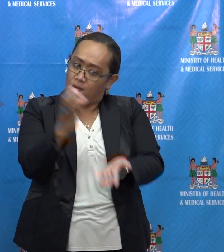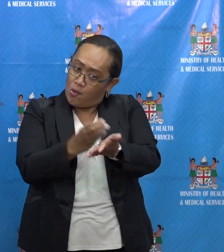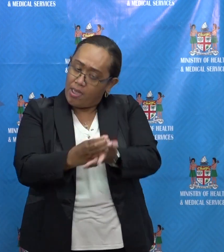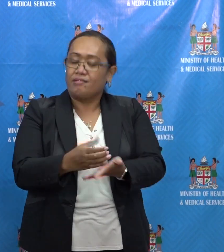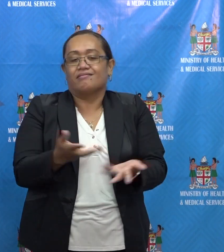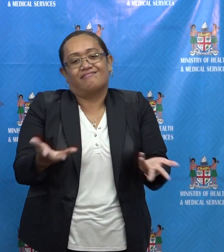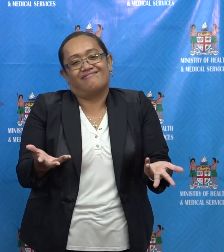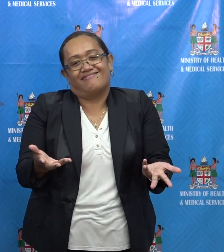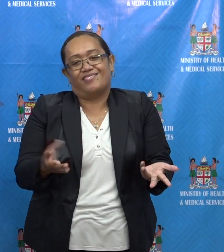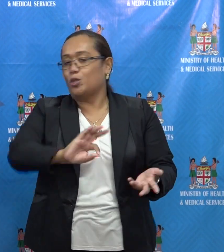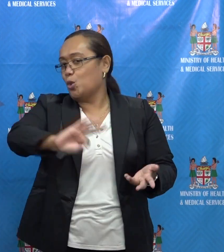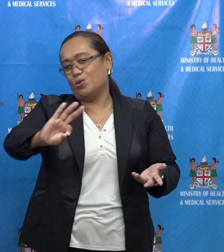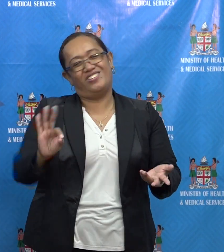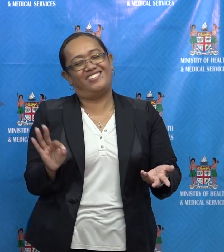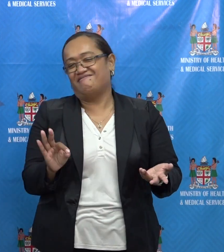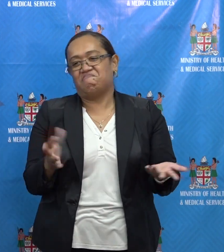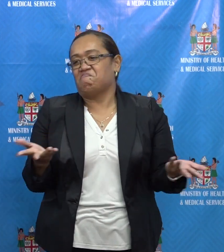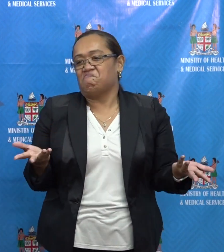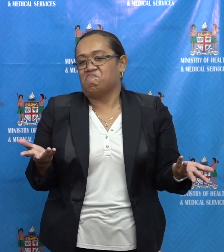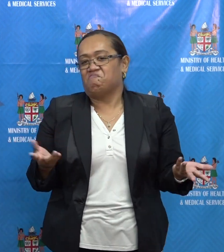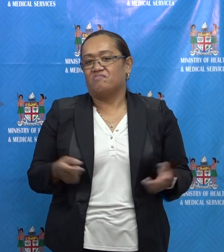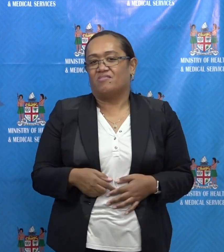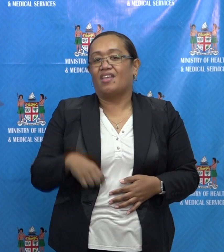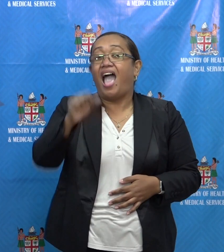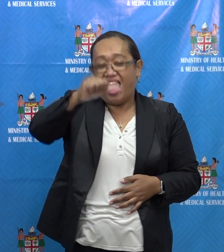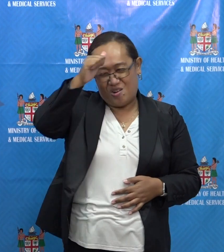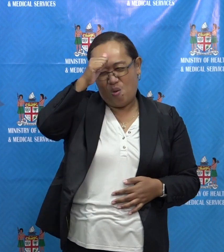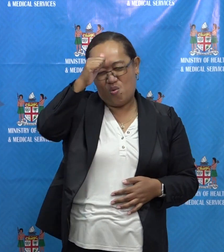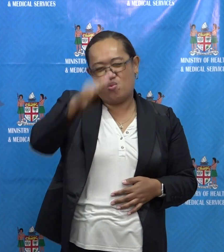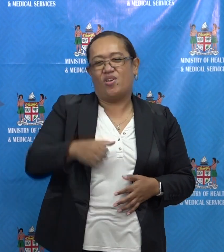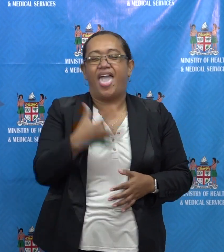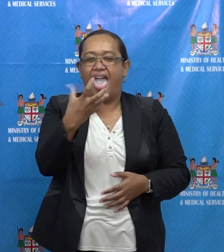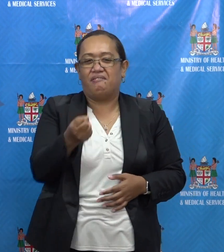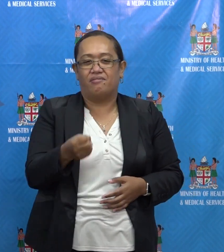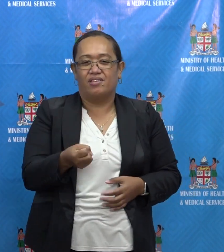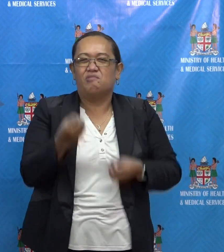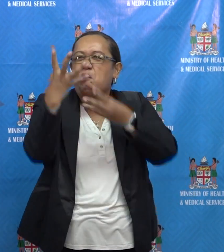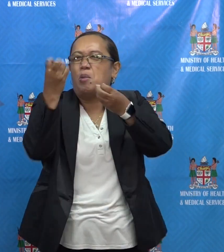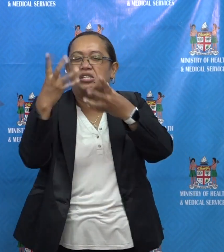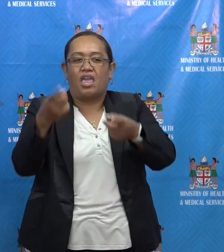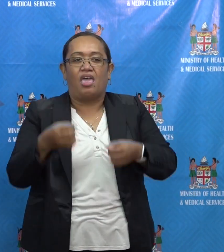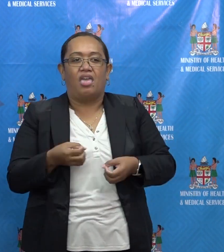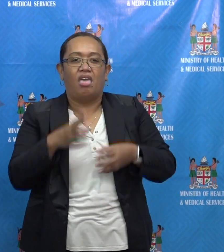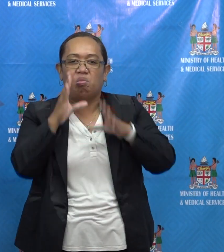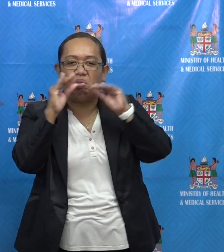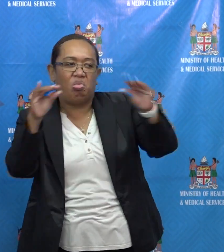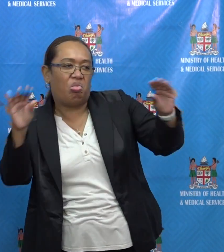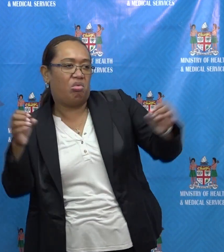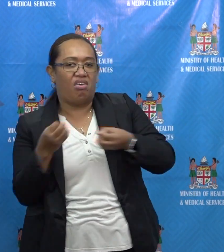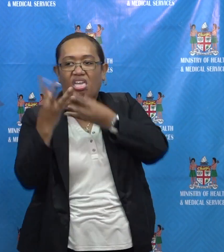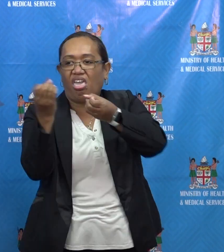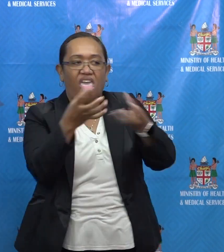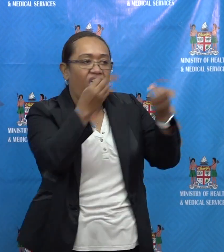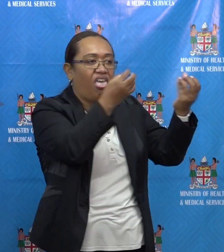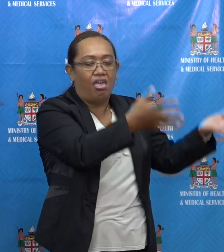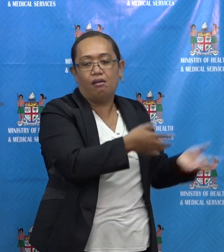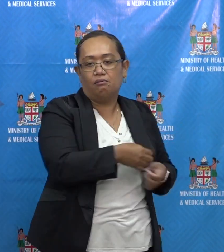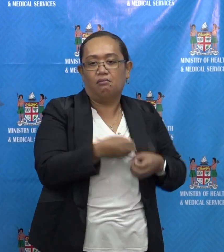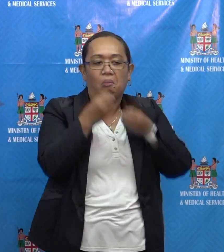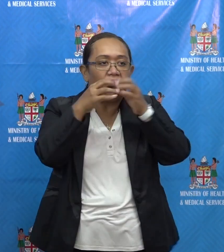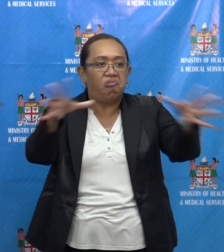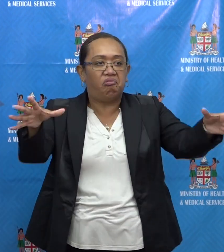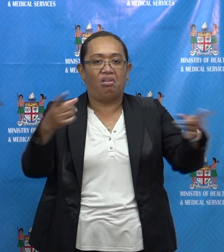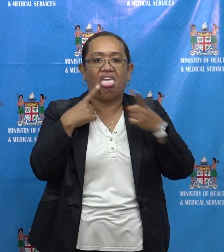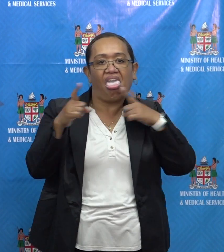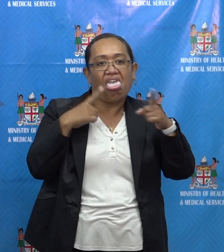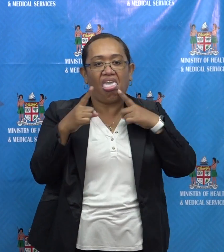so far we haven't had any, there's no strong evidence for us to say that more than that number of people have